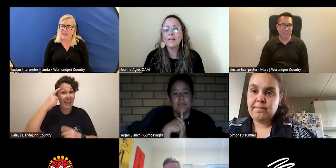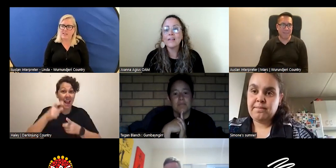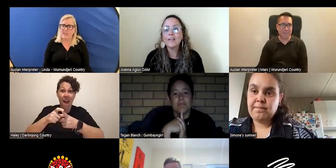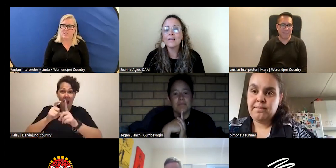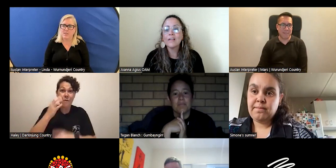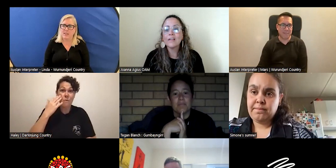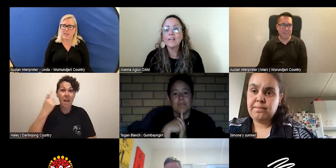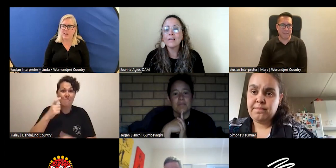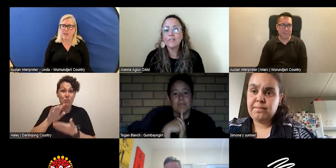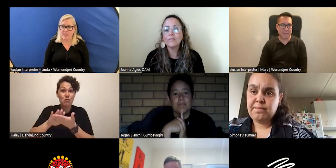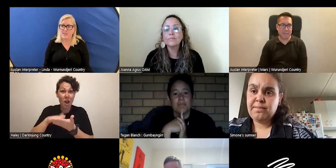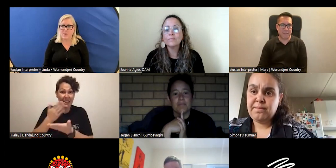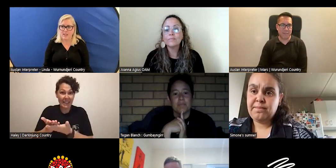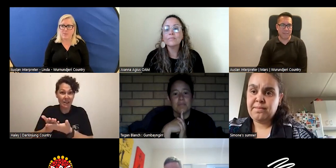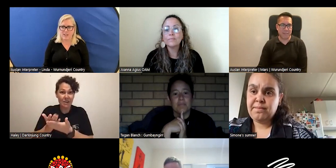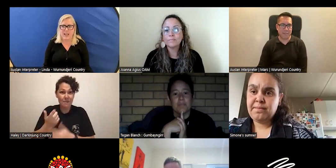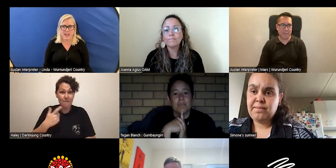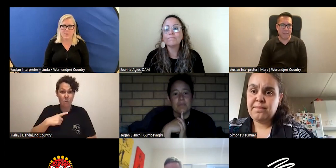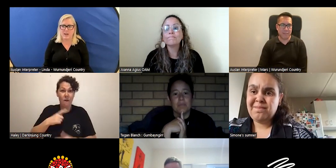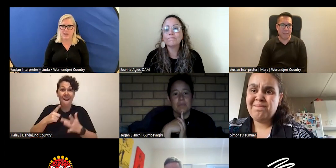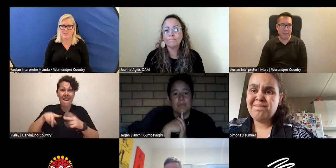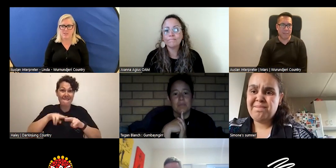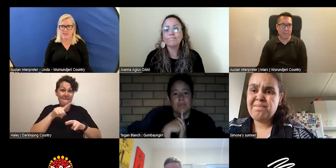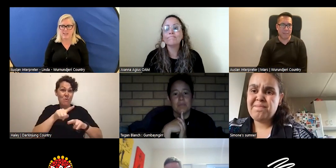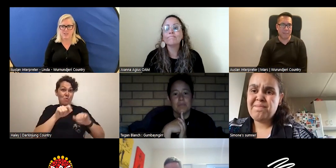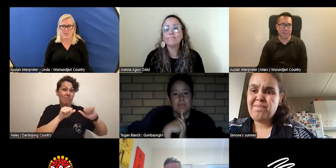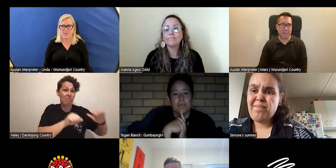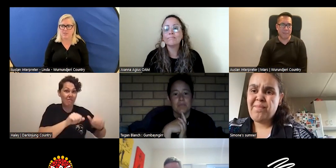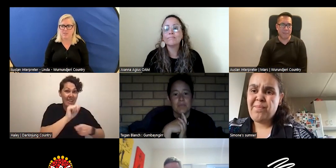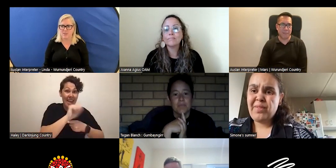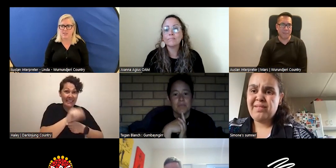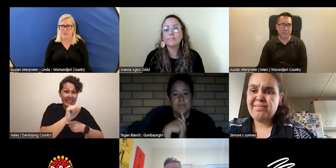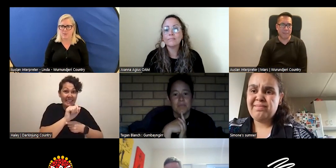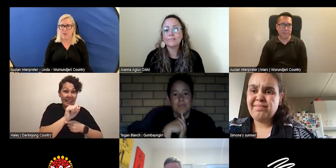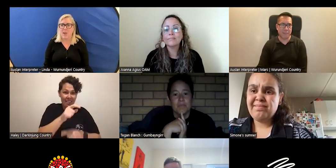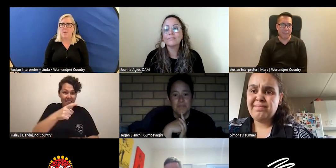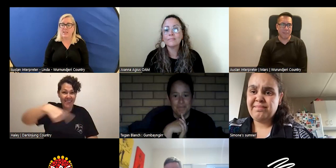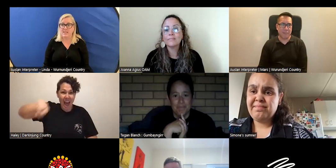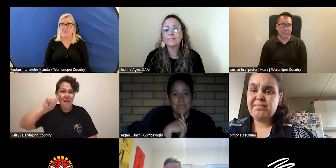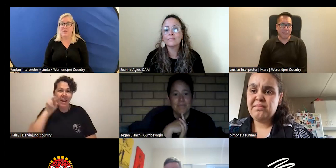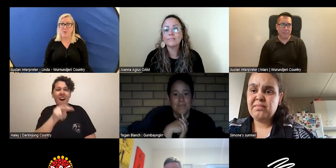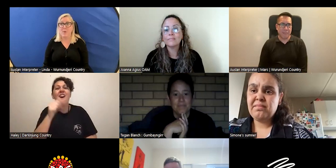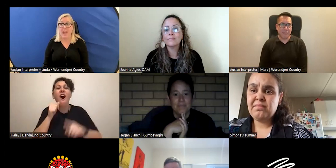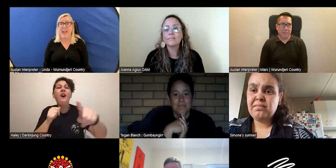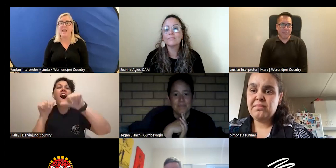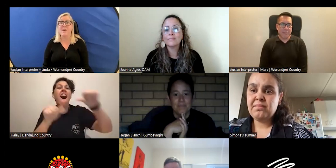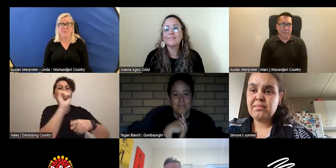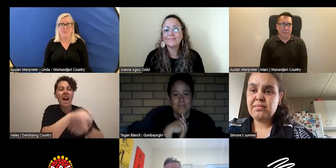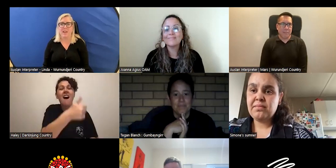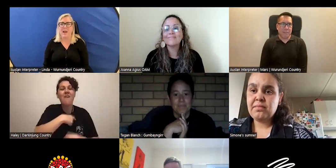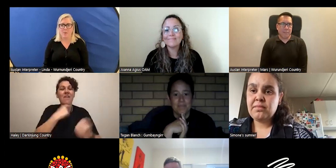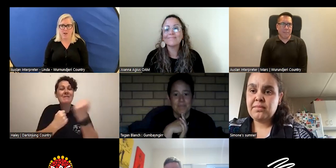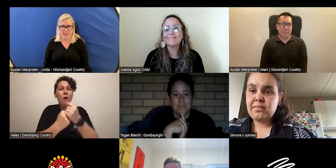To answer to you, Tegan, I think it's really, really hard when it comes to translation of material, because if you